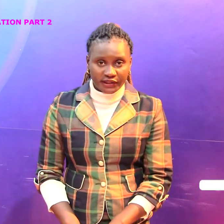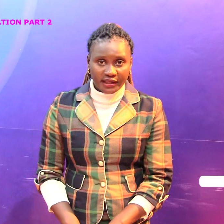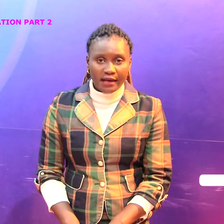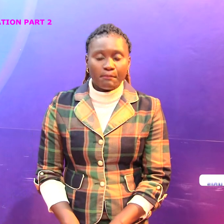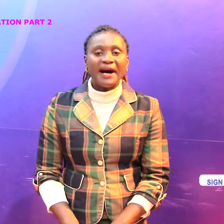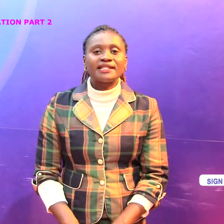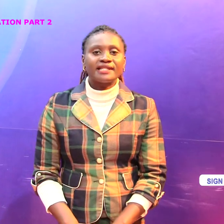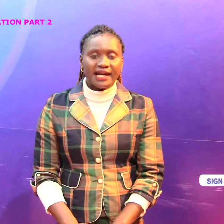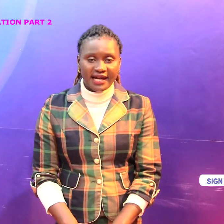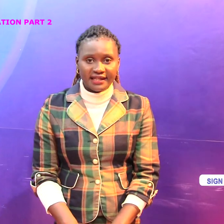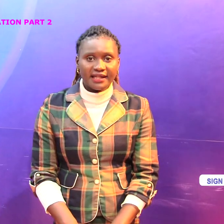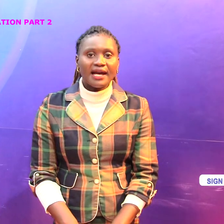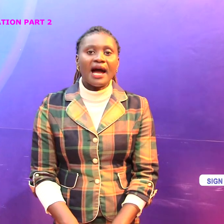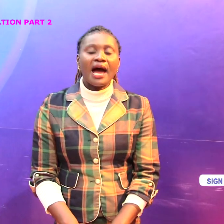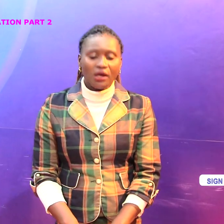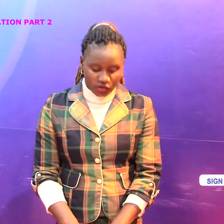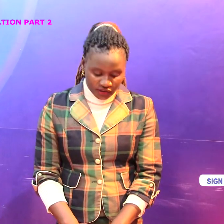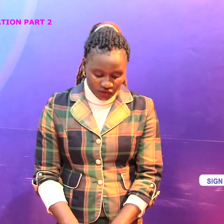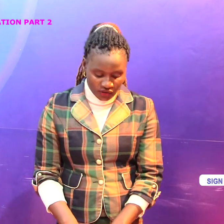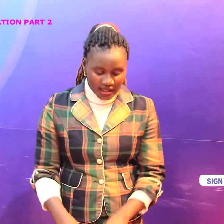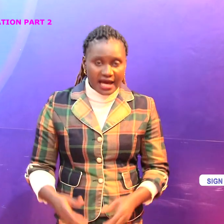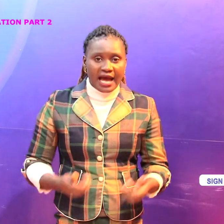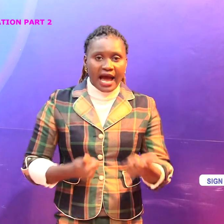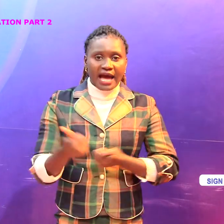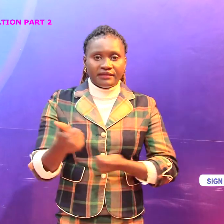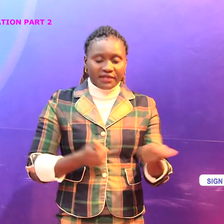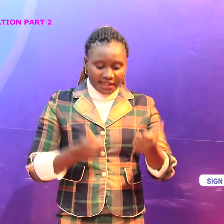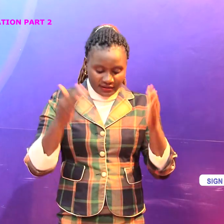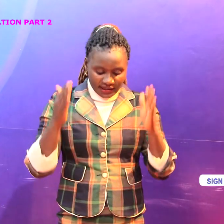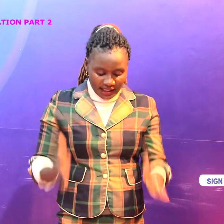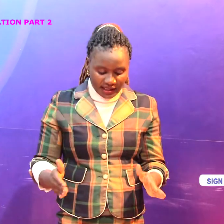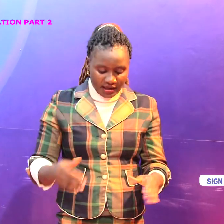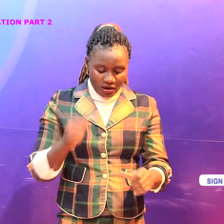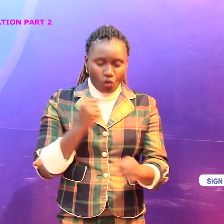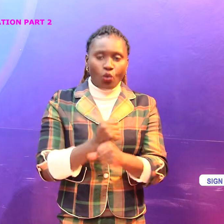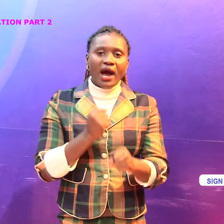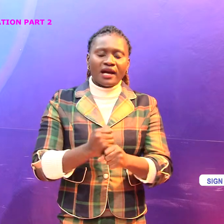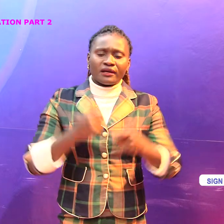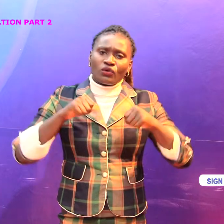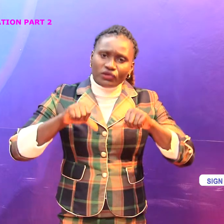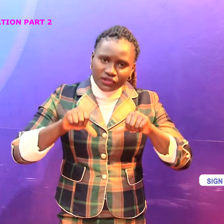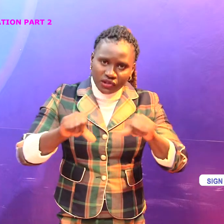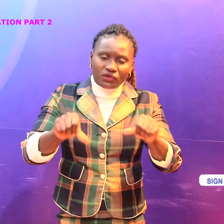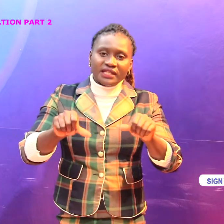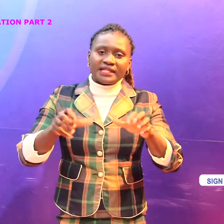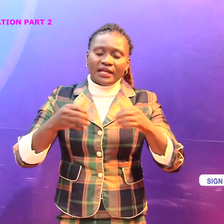lot. But tired a lot. So administrator work continue. This is a sign